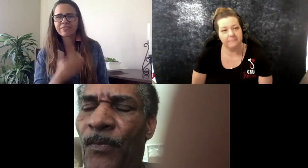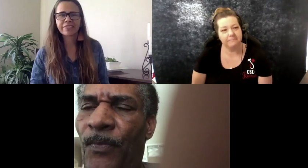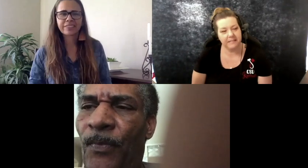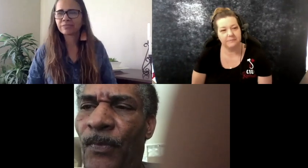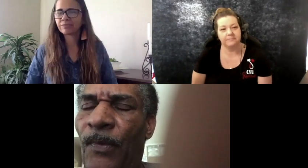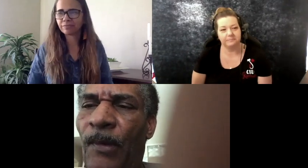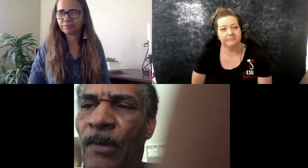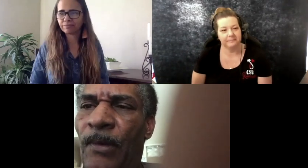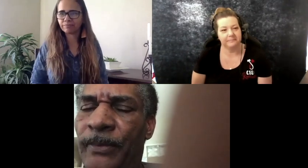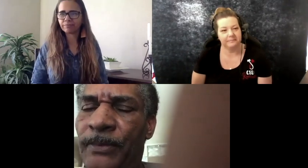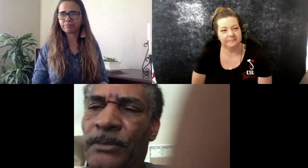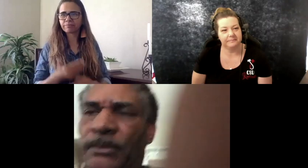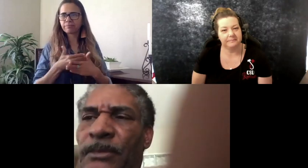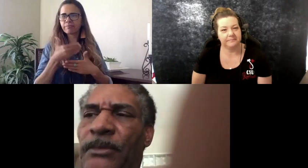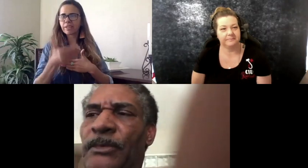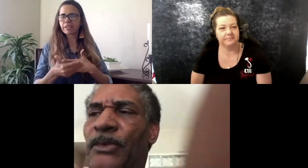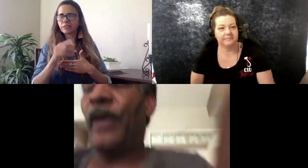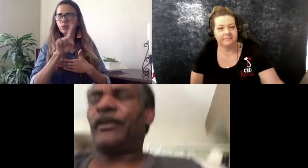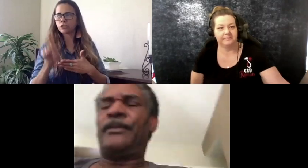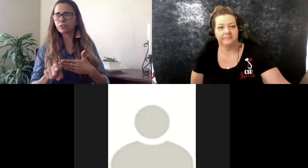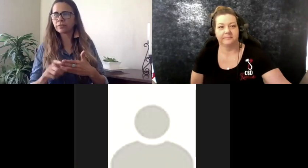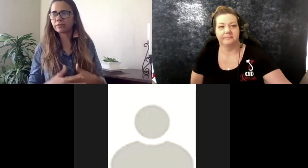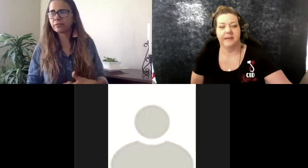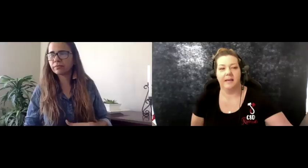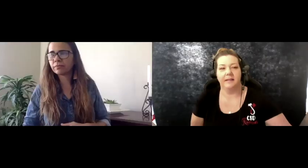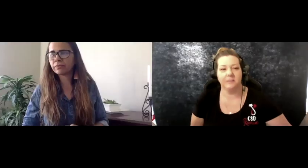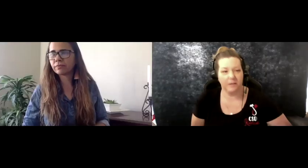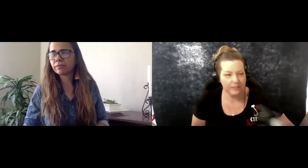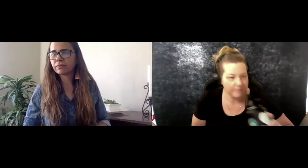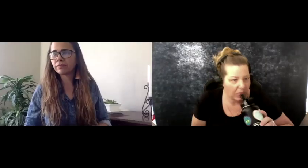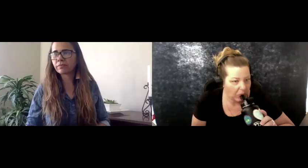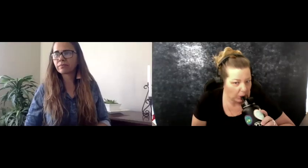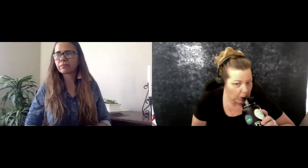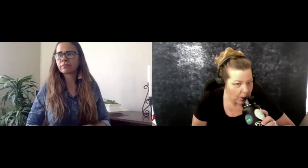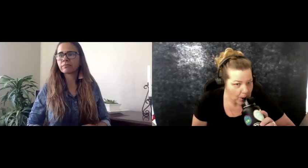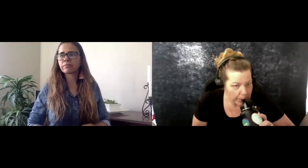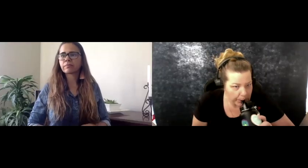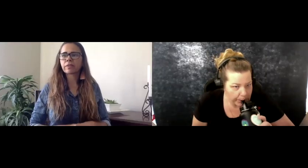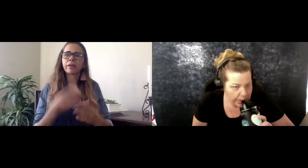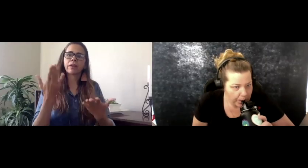Great, thank you. Yeah. The next question.